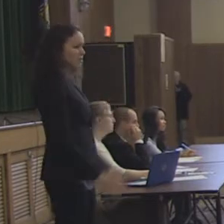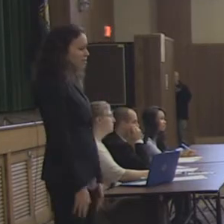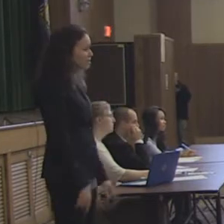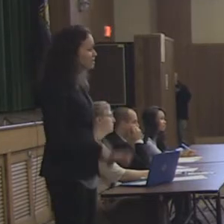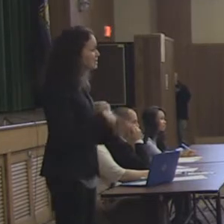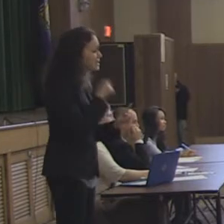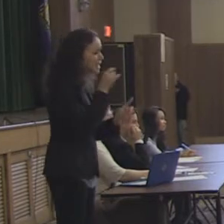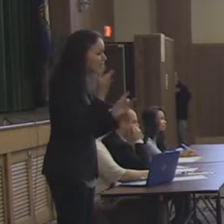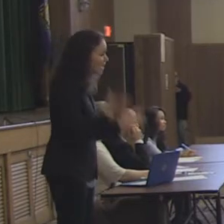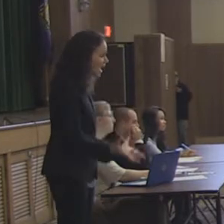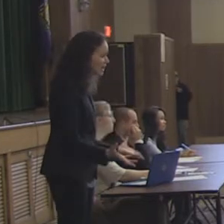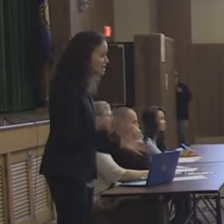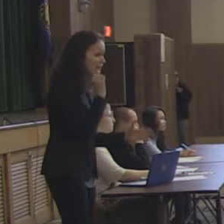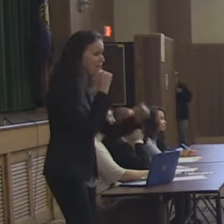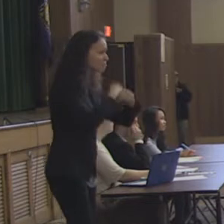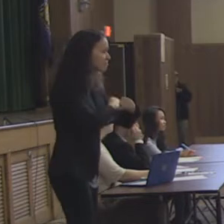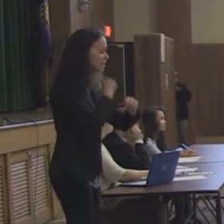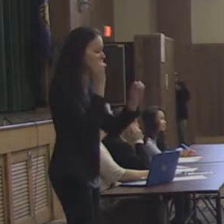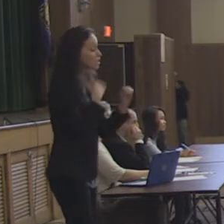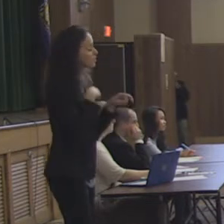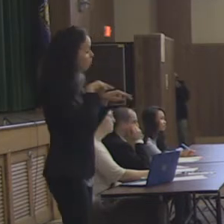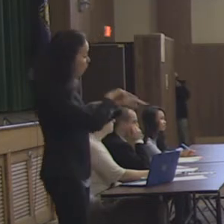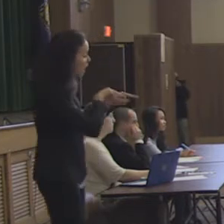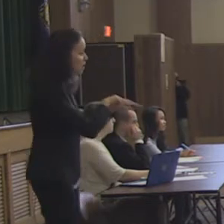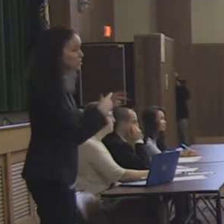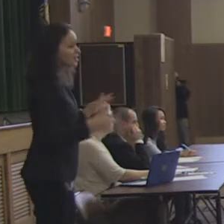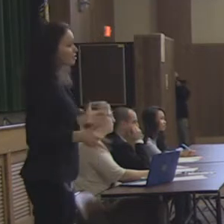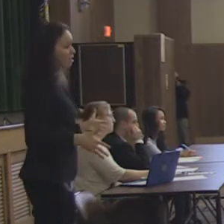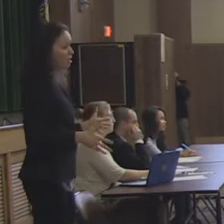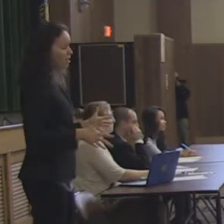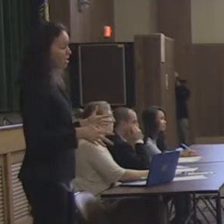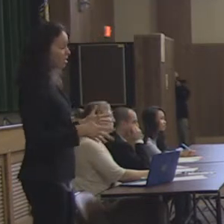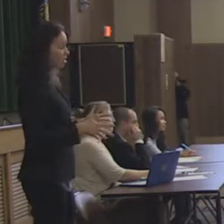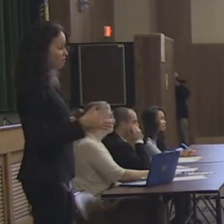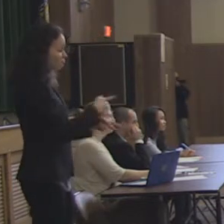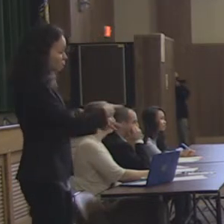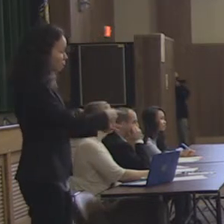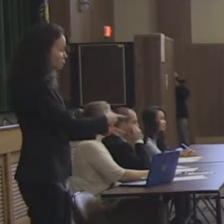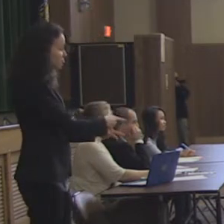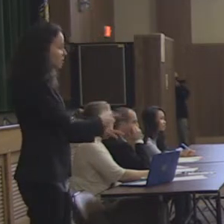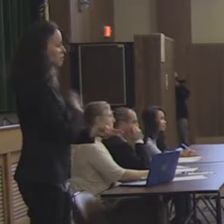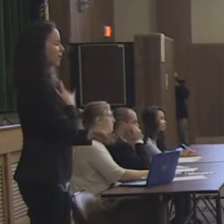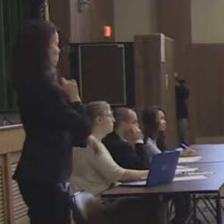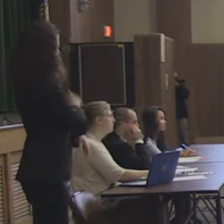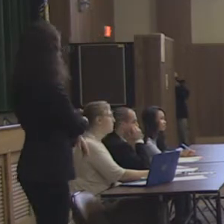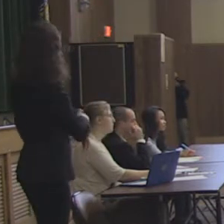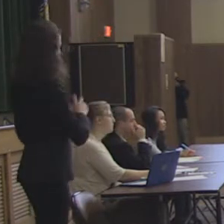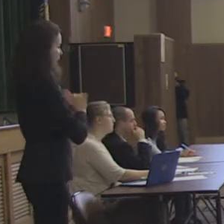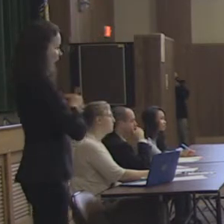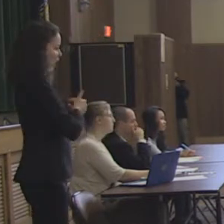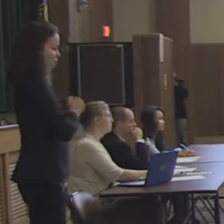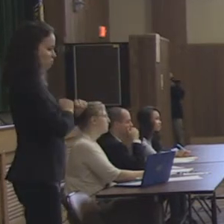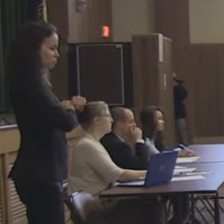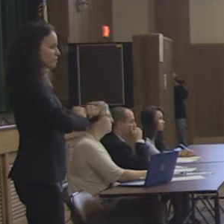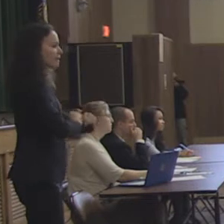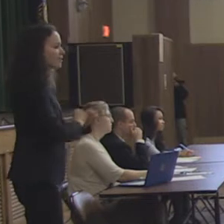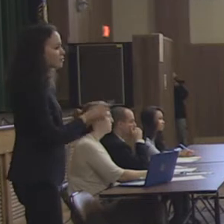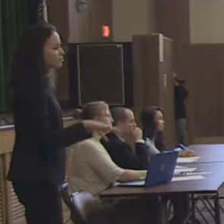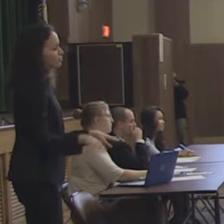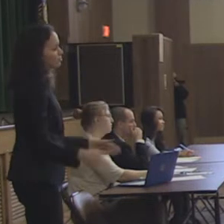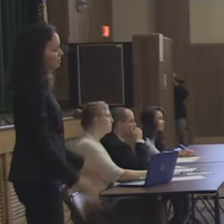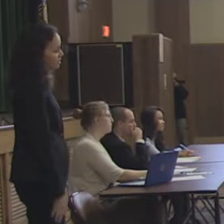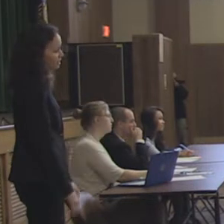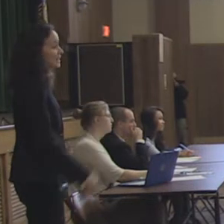He just had to be watched and supervised. So that's my question for you. How we can protect children in